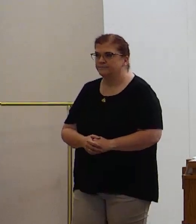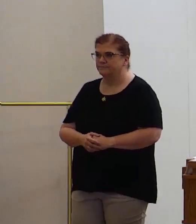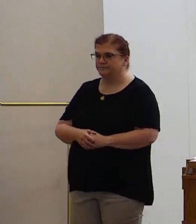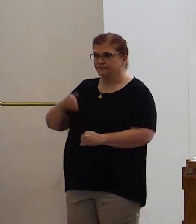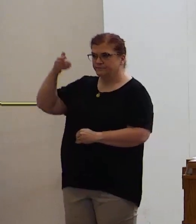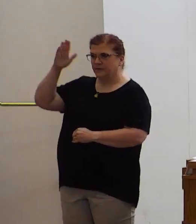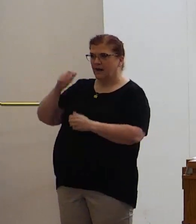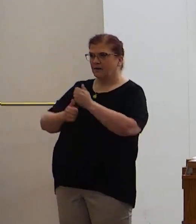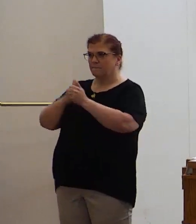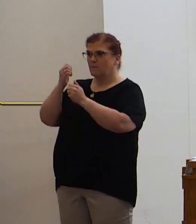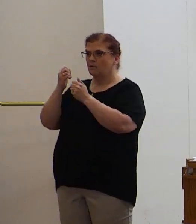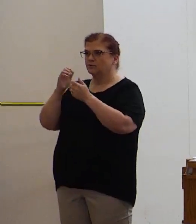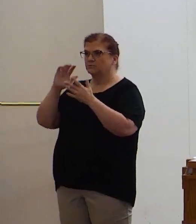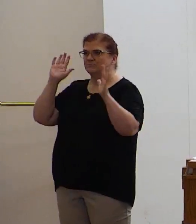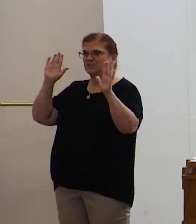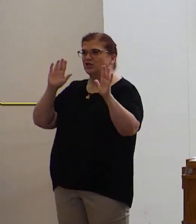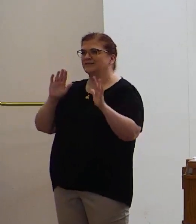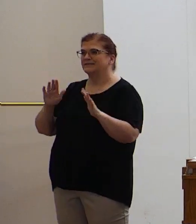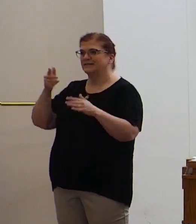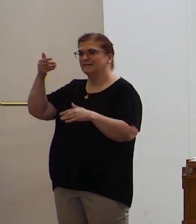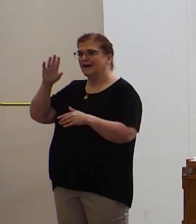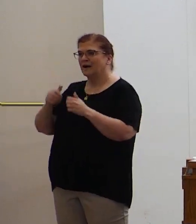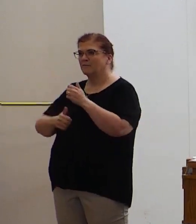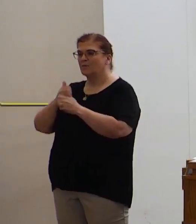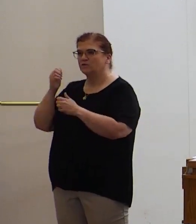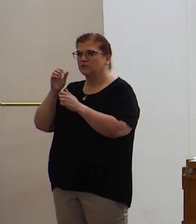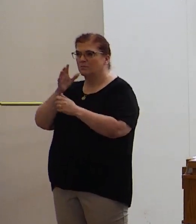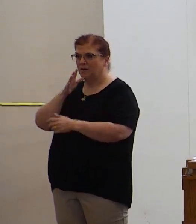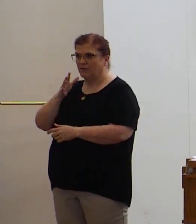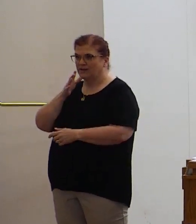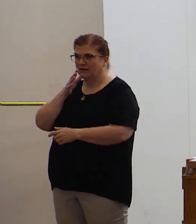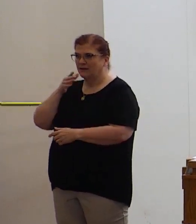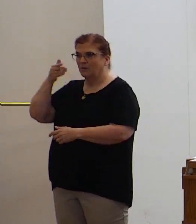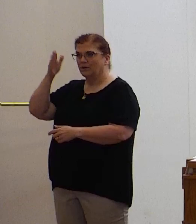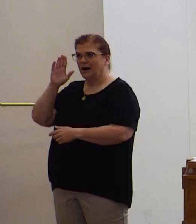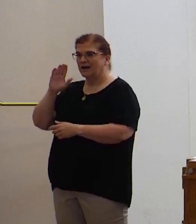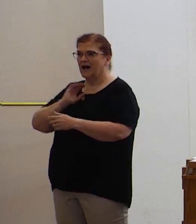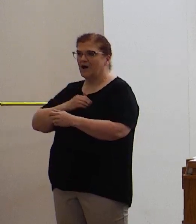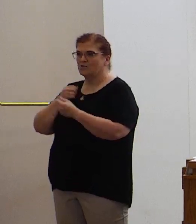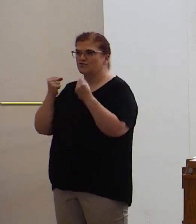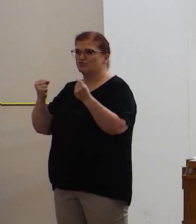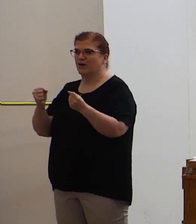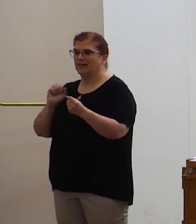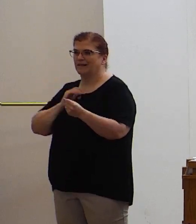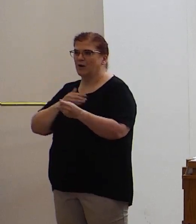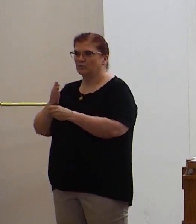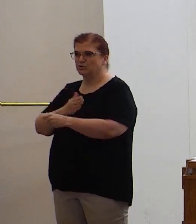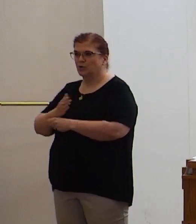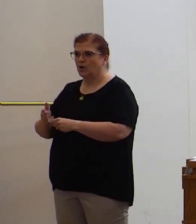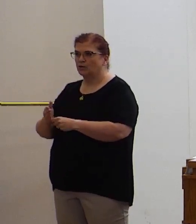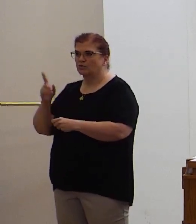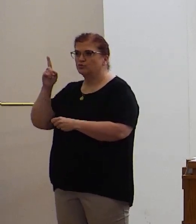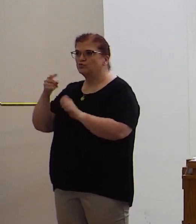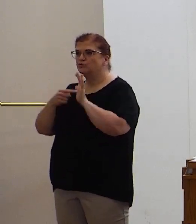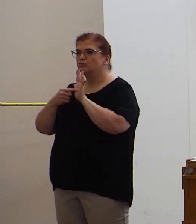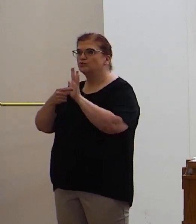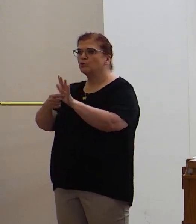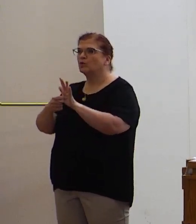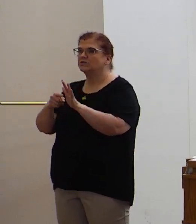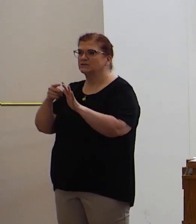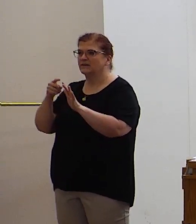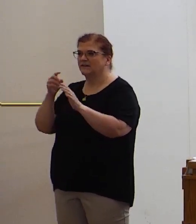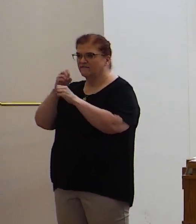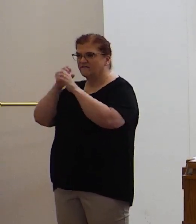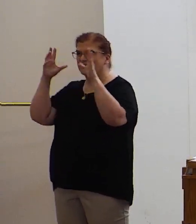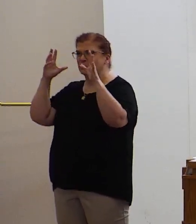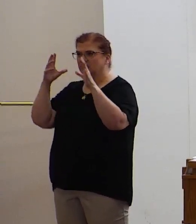O God, most majestic. O God, most motherly, O God, our strength and our song, show us a vision